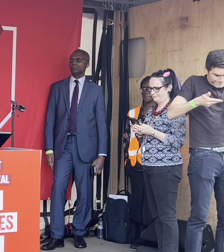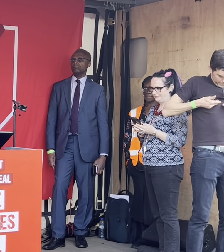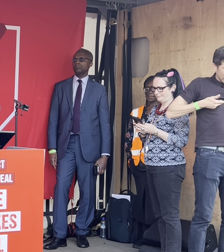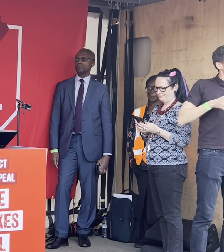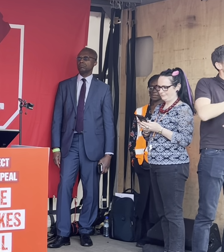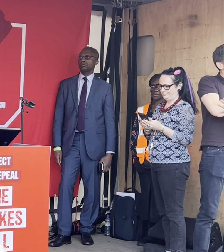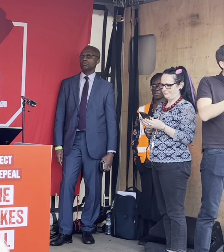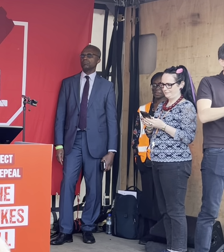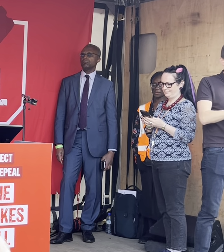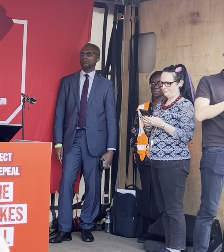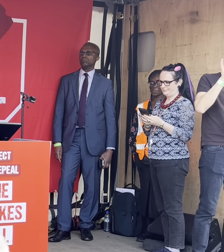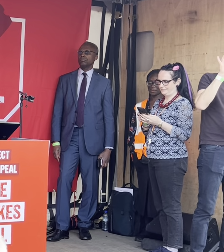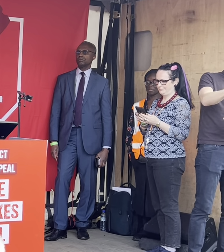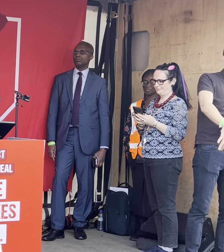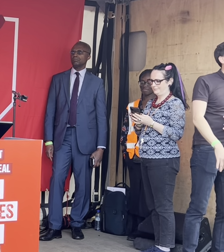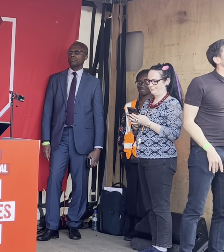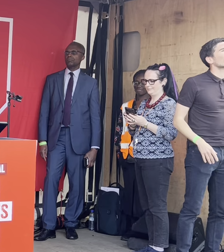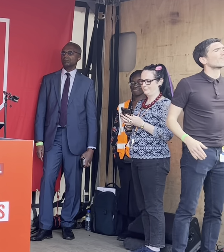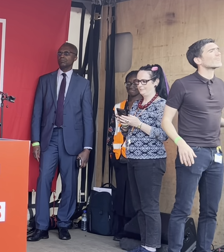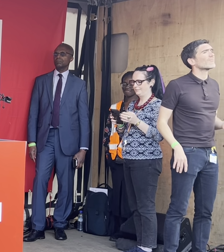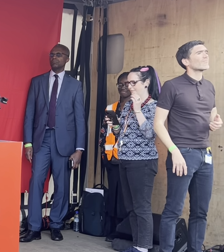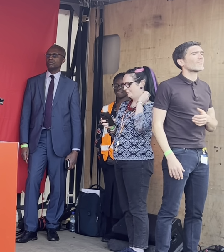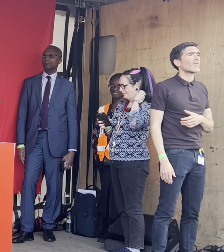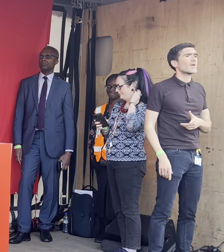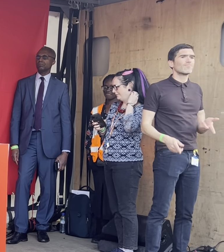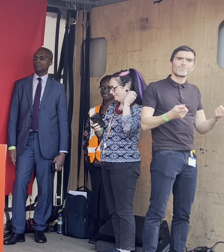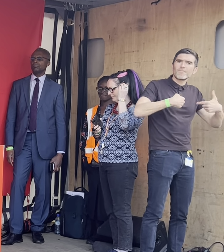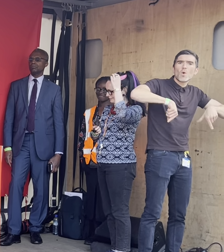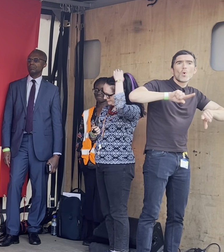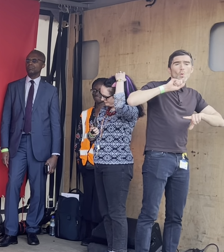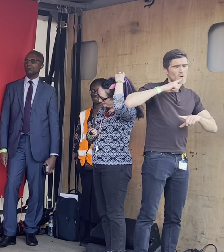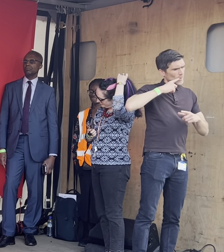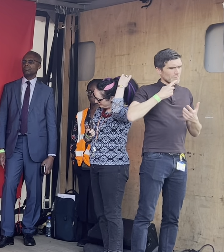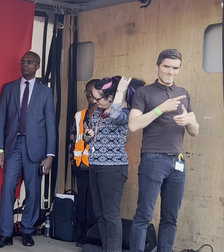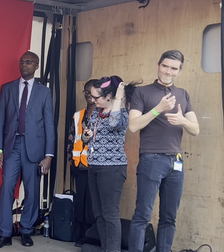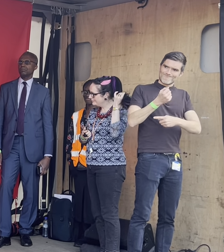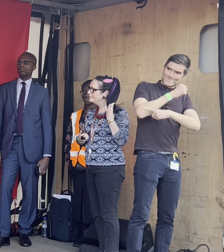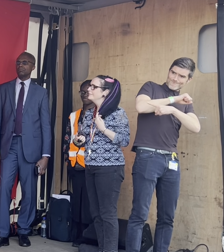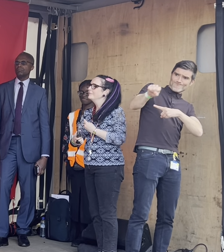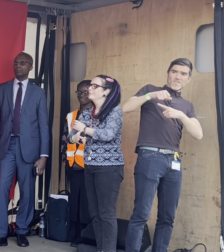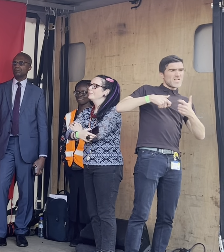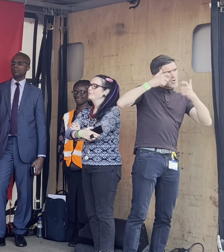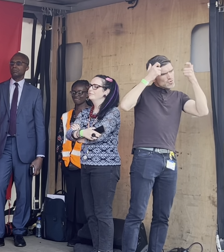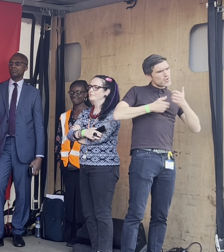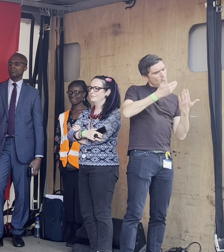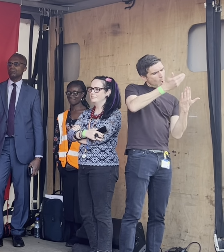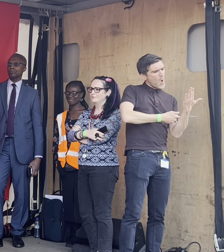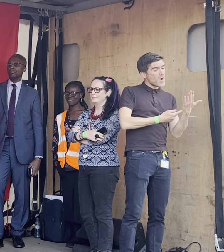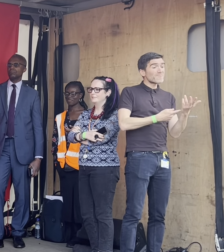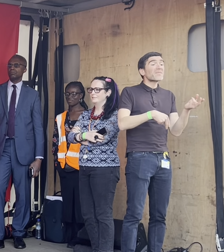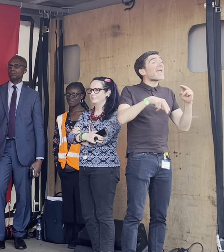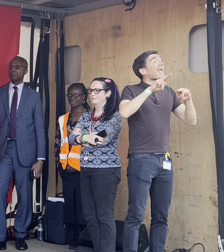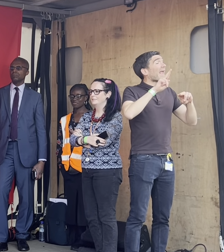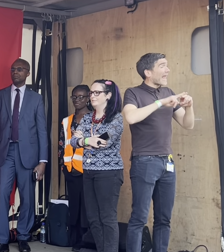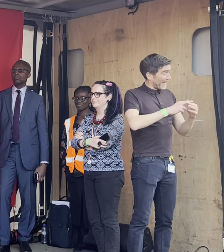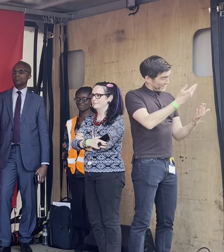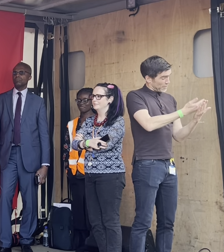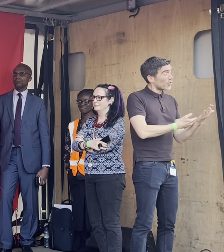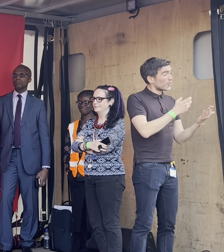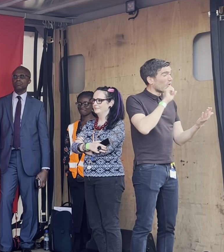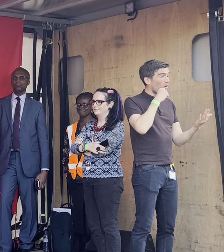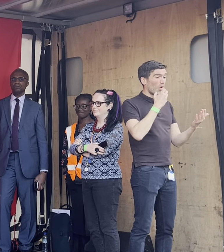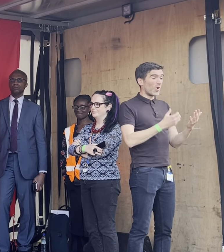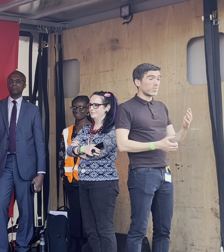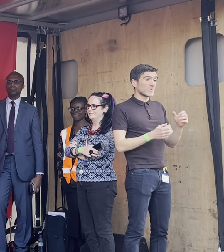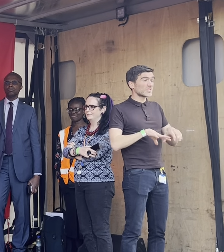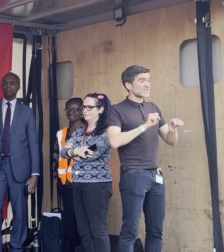employer or issued by the government. We will defy this law. And if this law comes into fruition in the autumn or